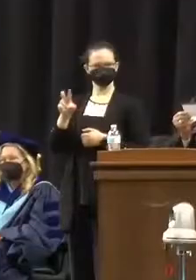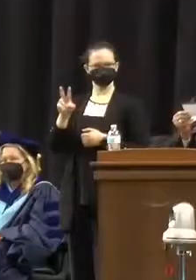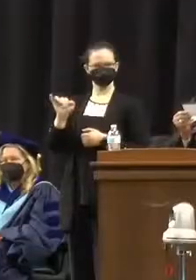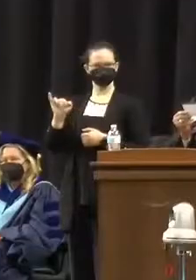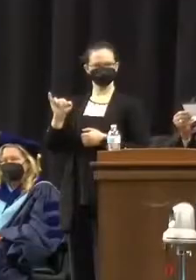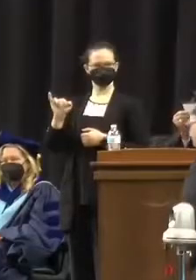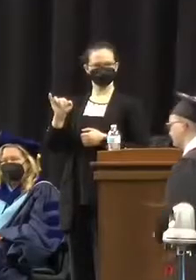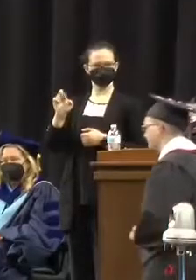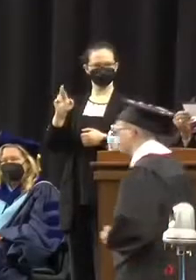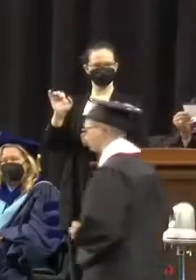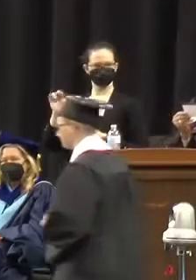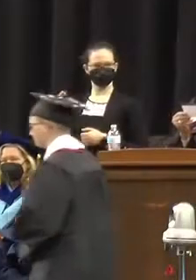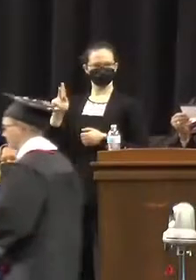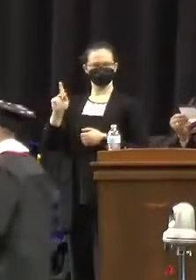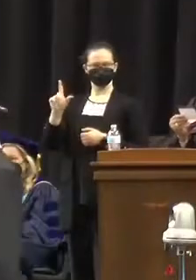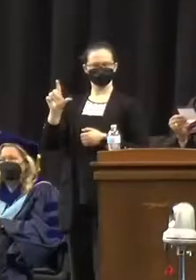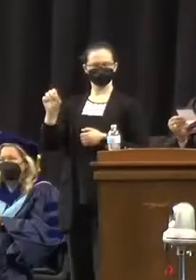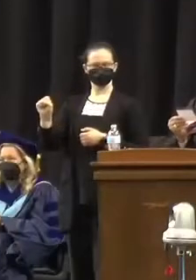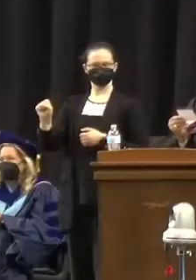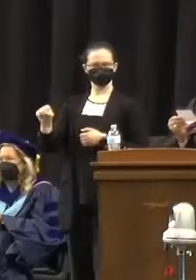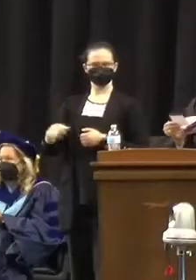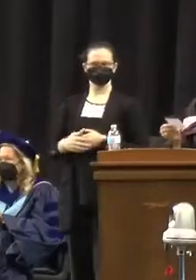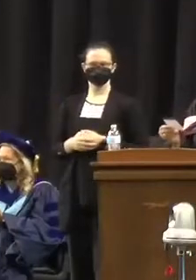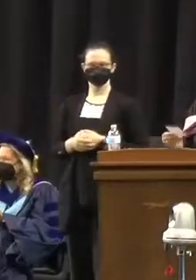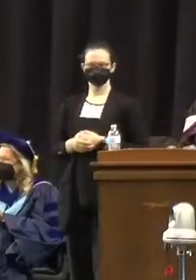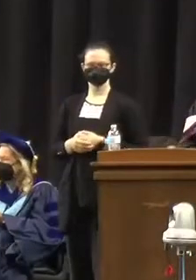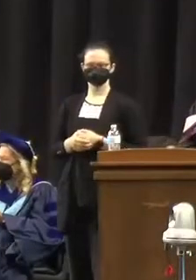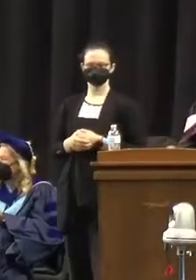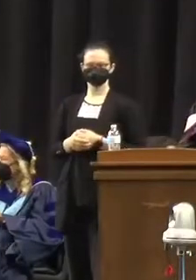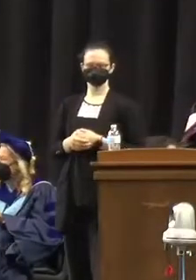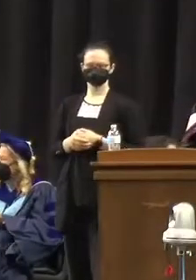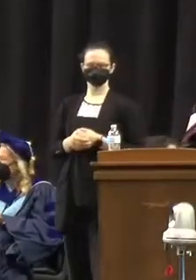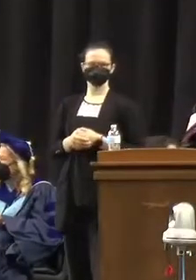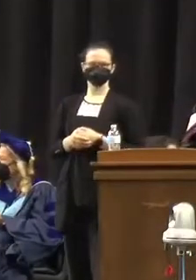Levi Robert Wrinkles.